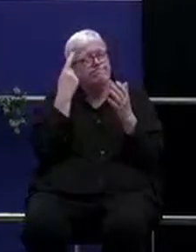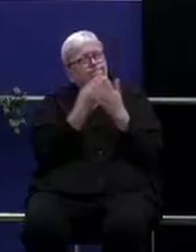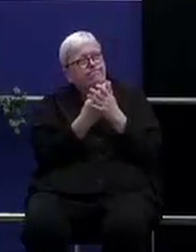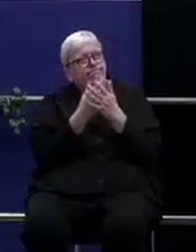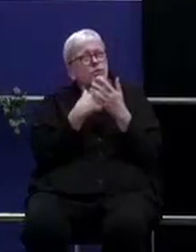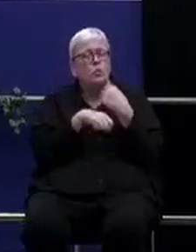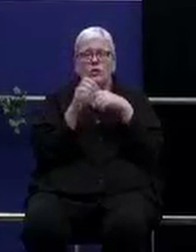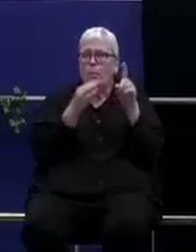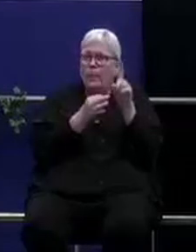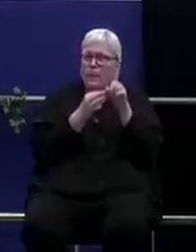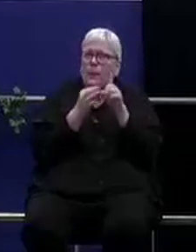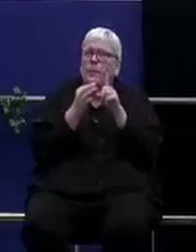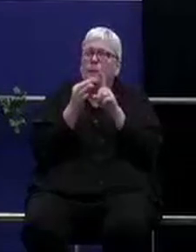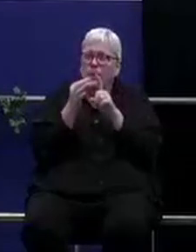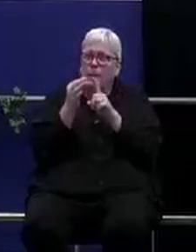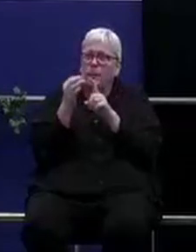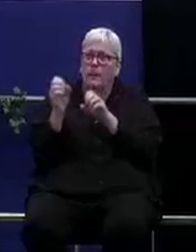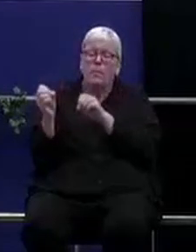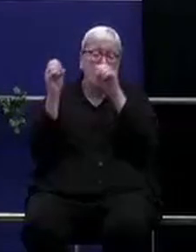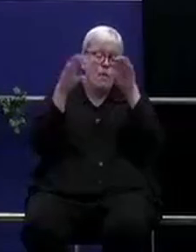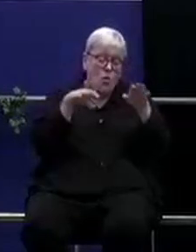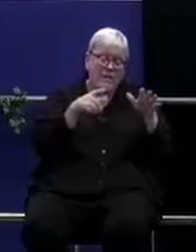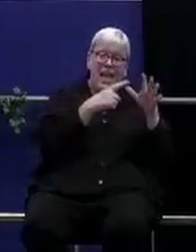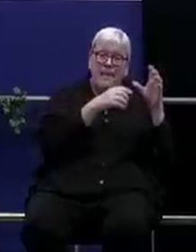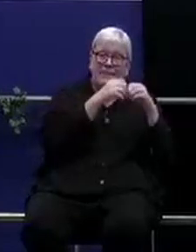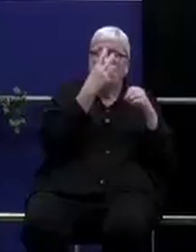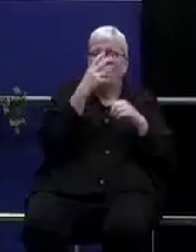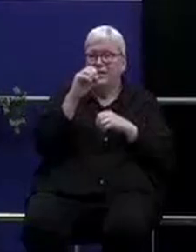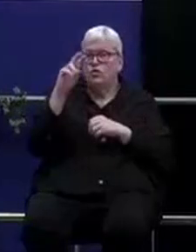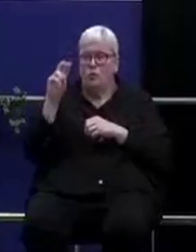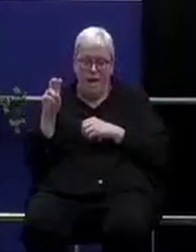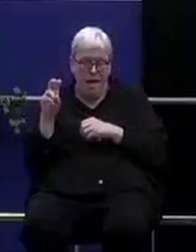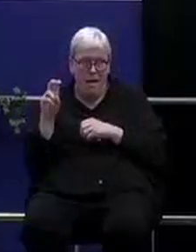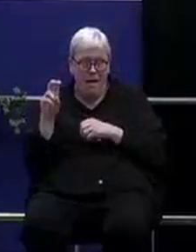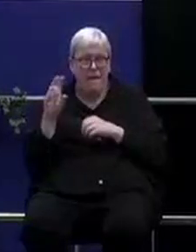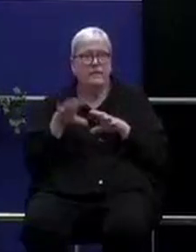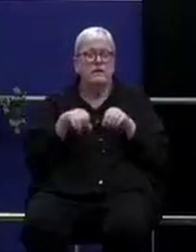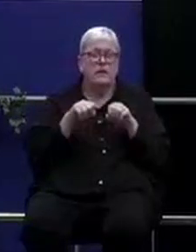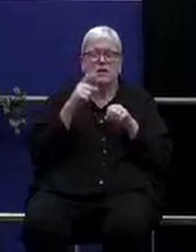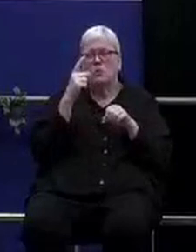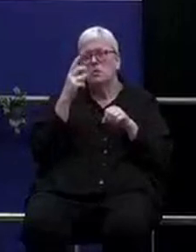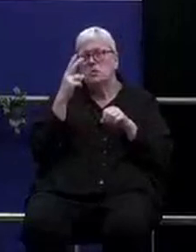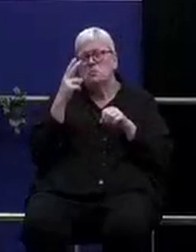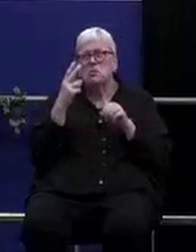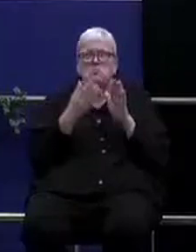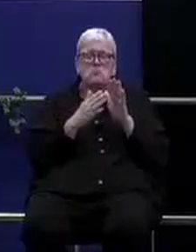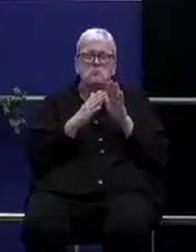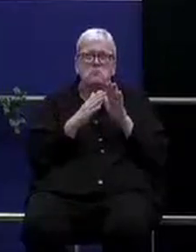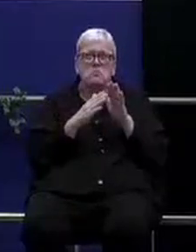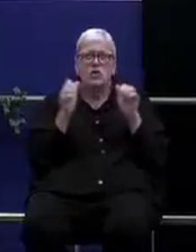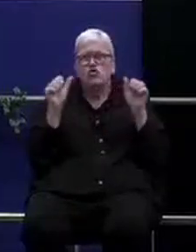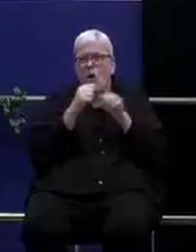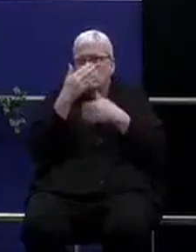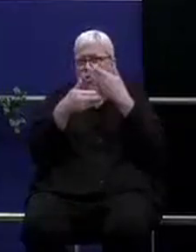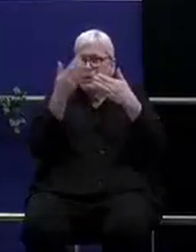better and better. And then I moved to Aberdeen in 2012. I'd started to get a couple of short stories published. So at that point, I thought